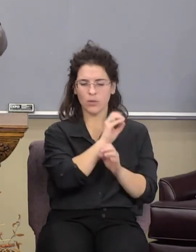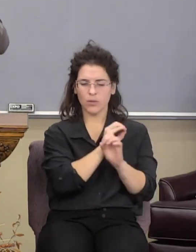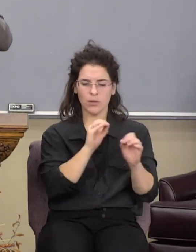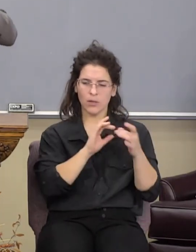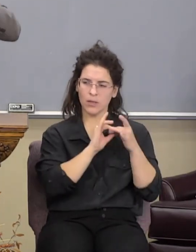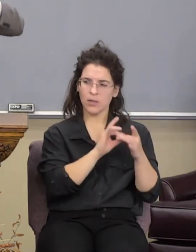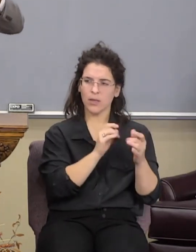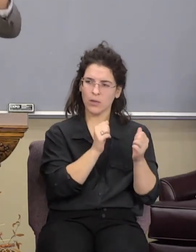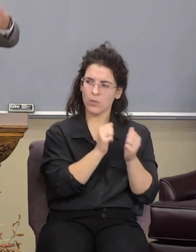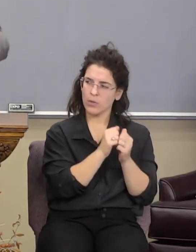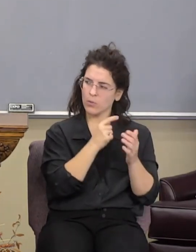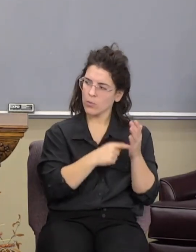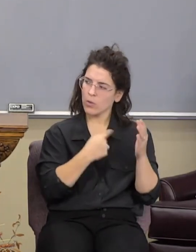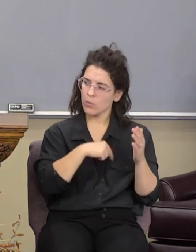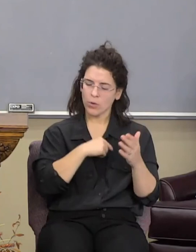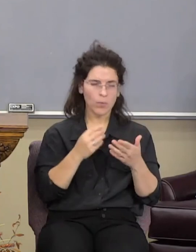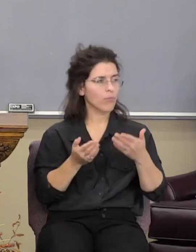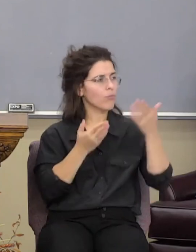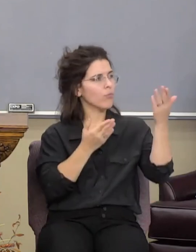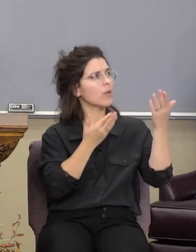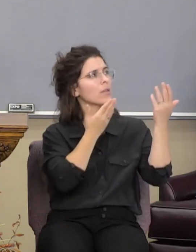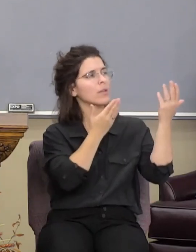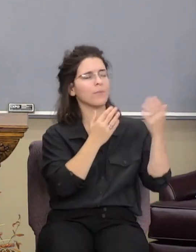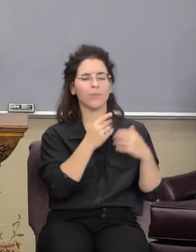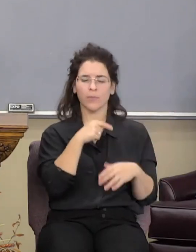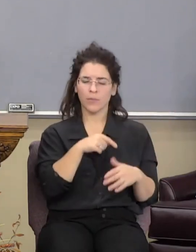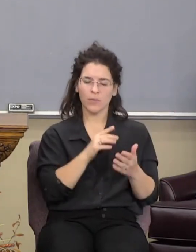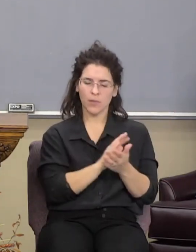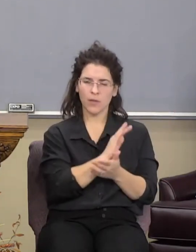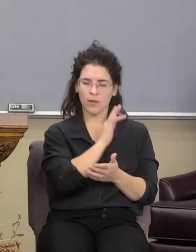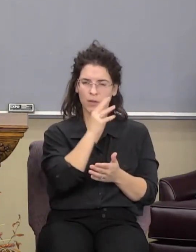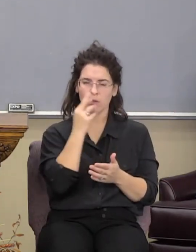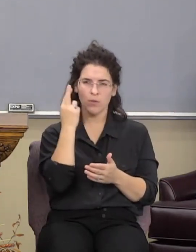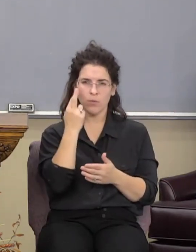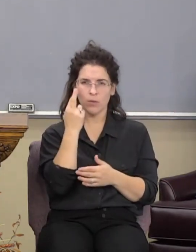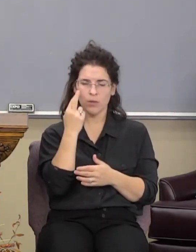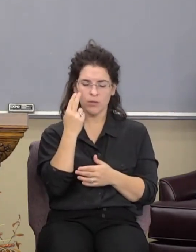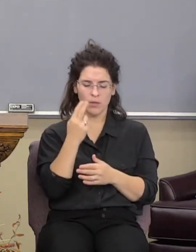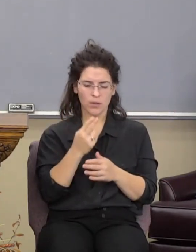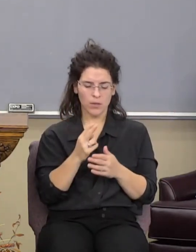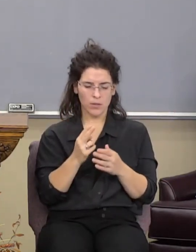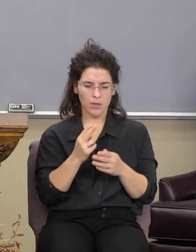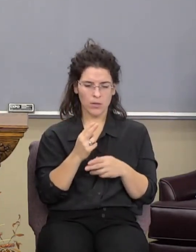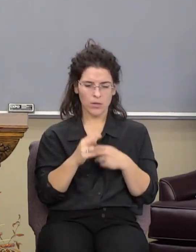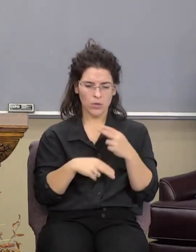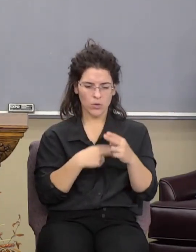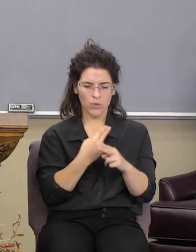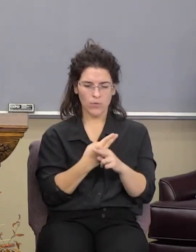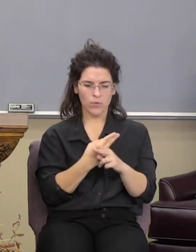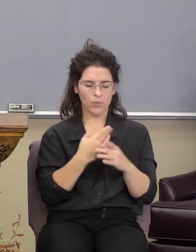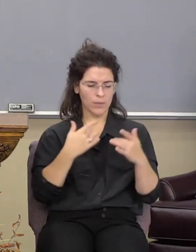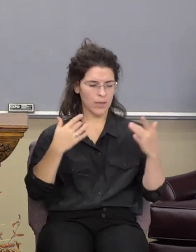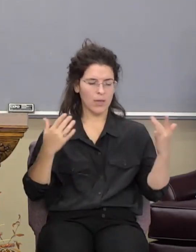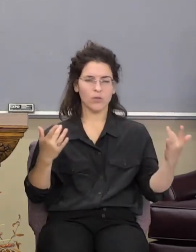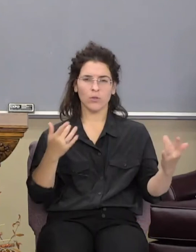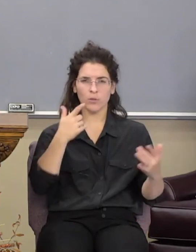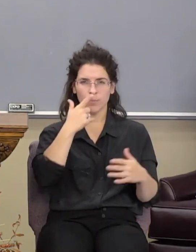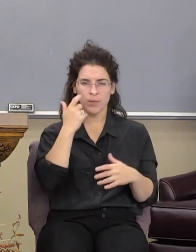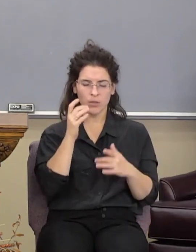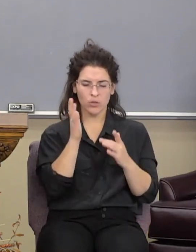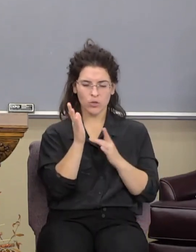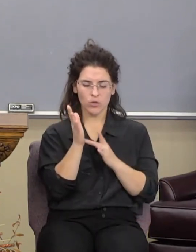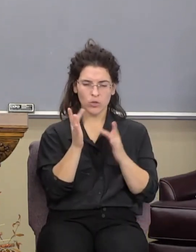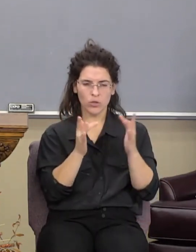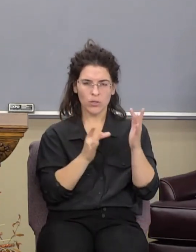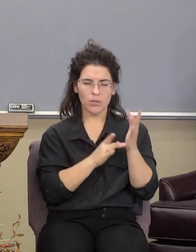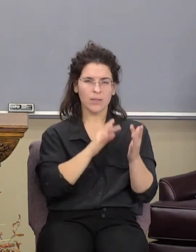to do with what we're bringing to Him. This glory, the reason the universe is going to be dazzled, is because Jesus